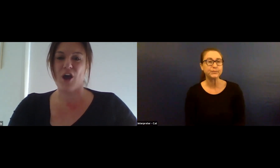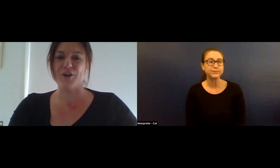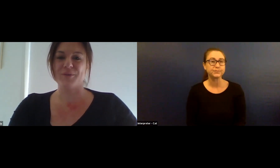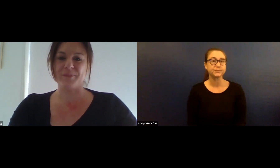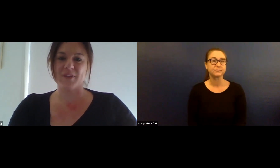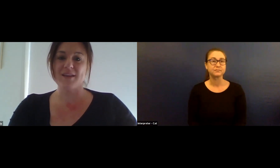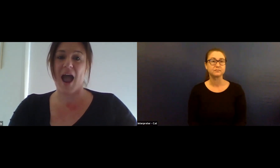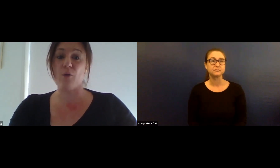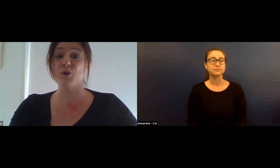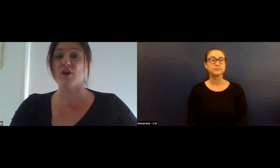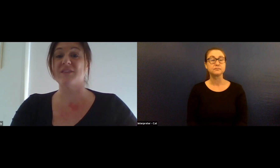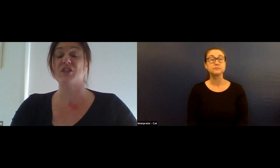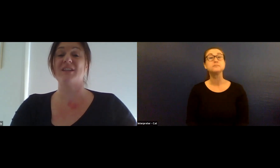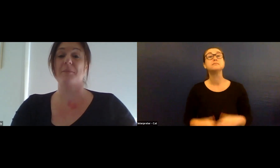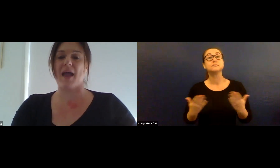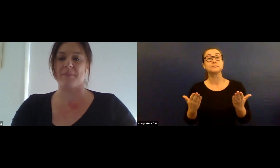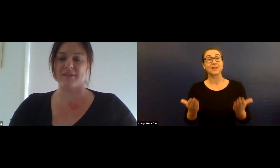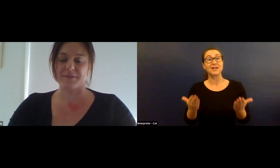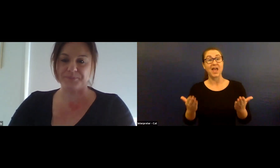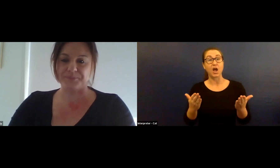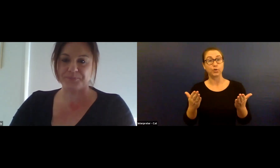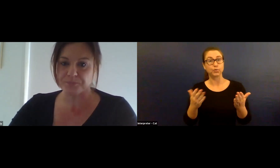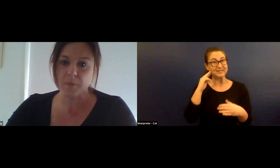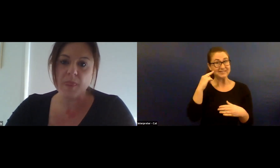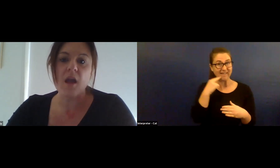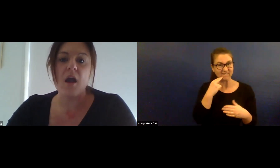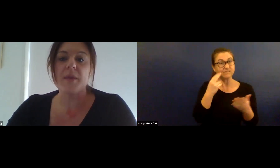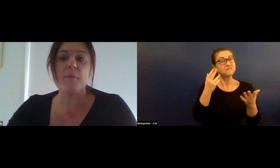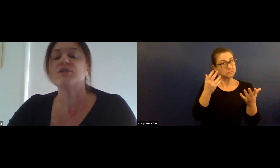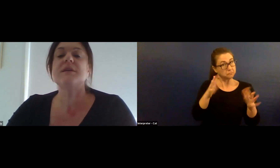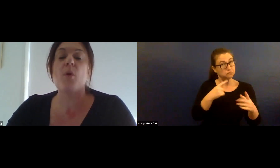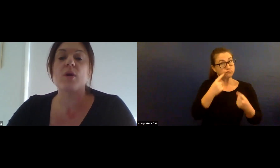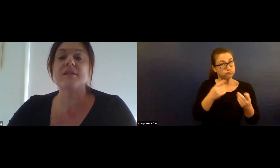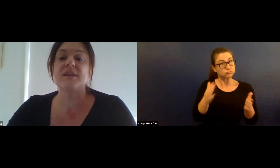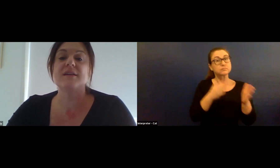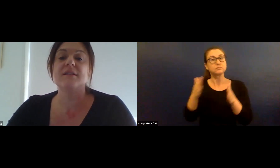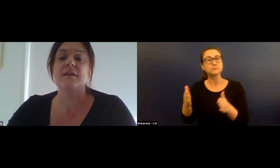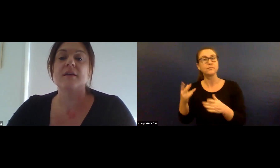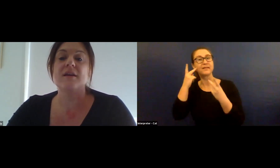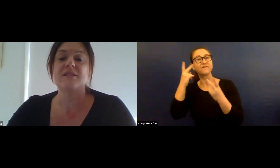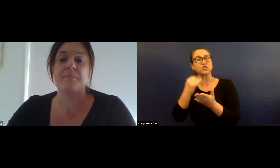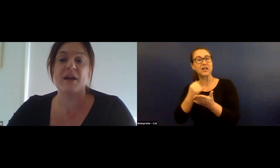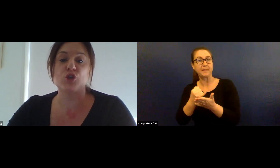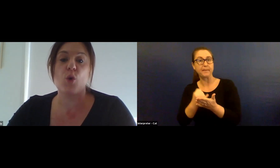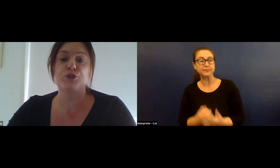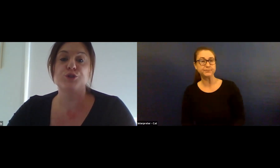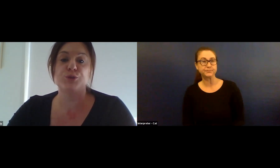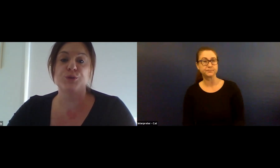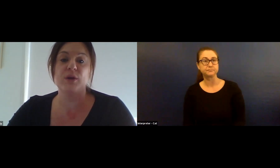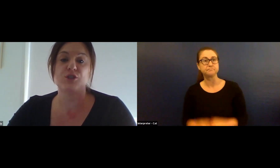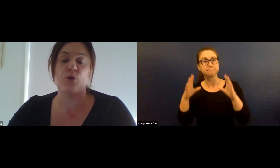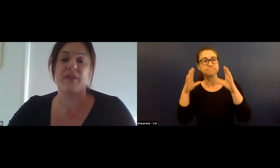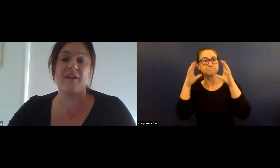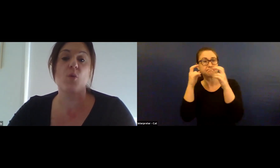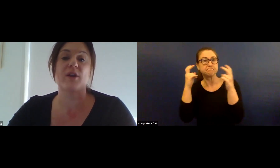So now we'll move on to vision impairment. The most important thing is to make sure you